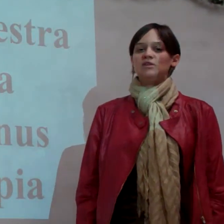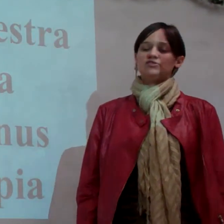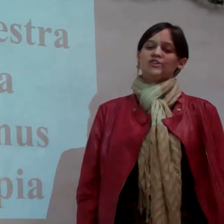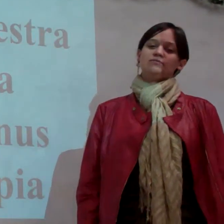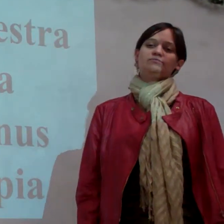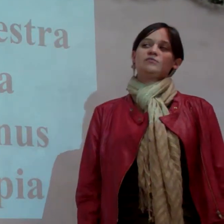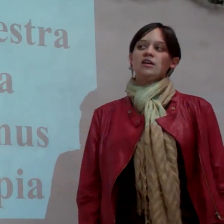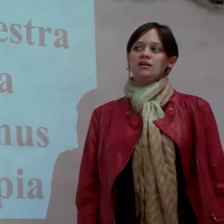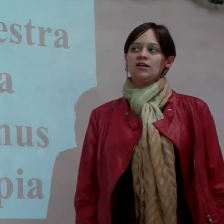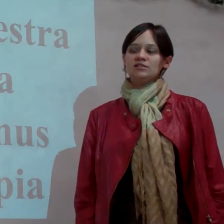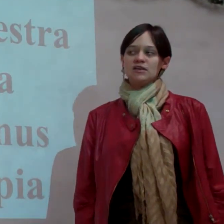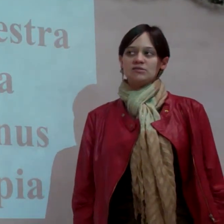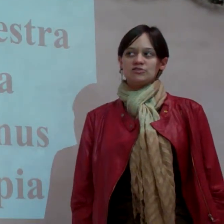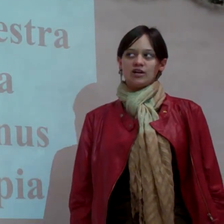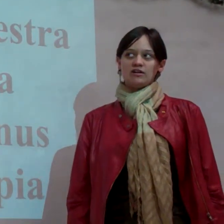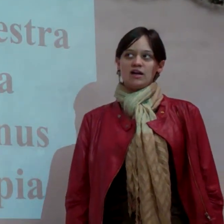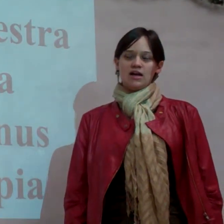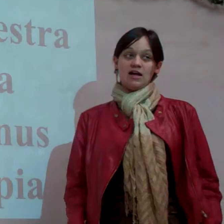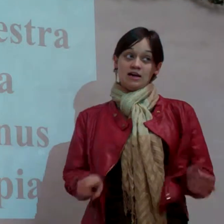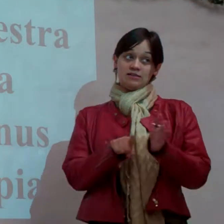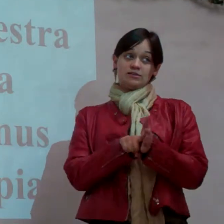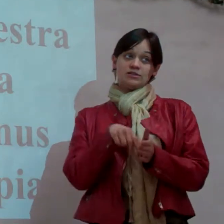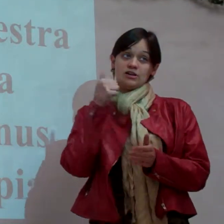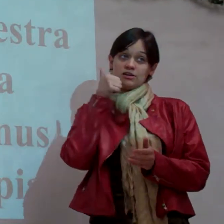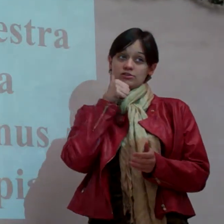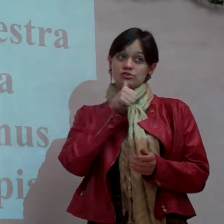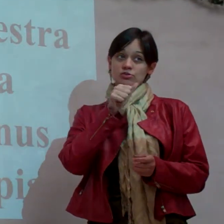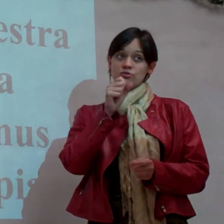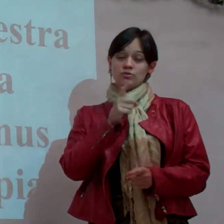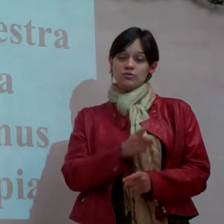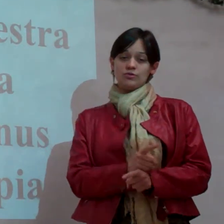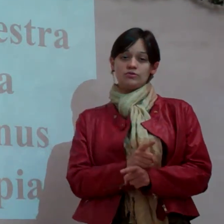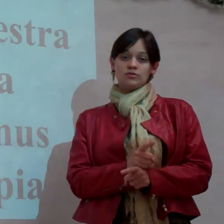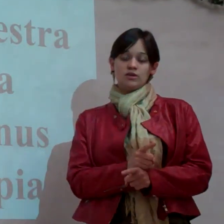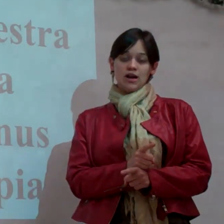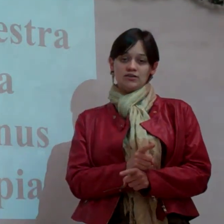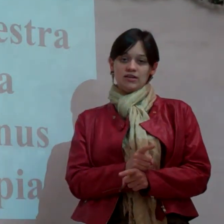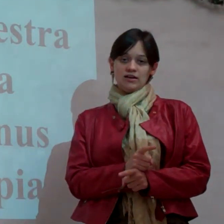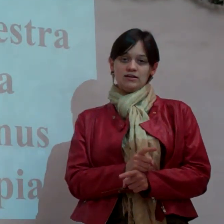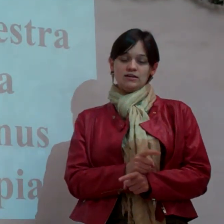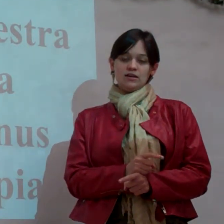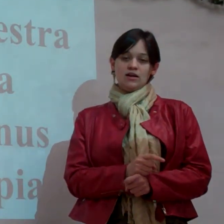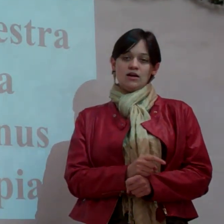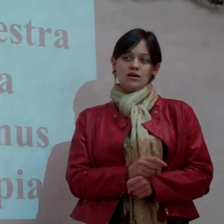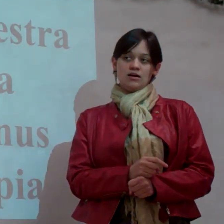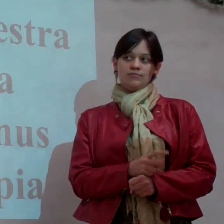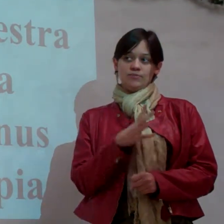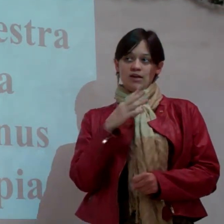Clytemnestra. Clytemnestra est soror Helenae,